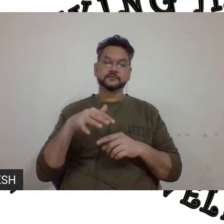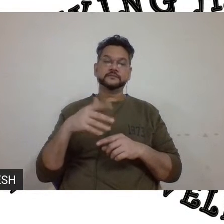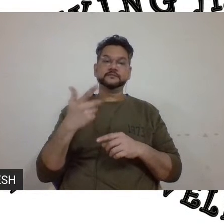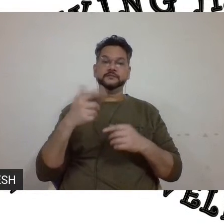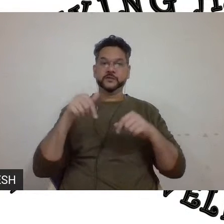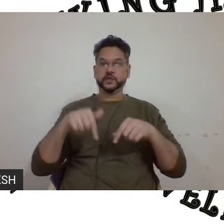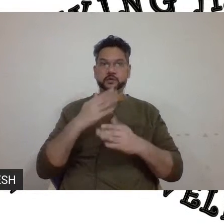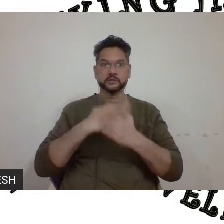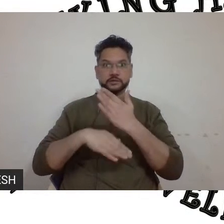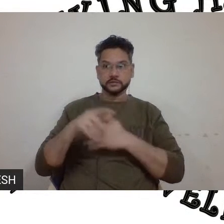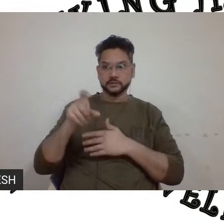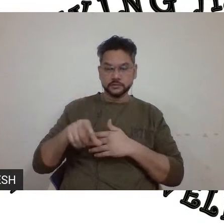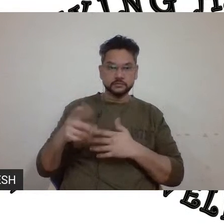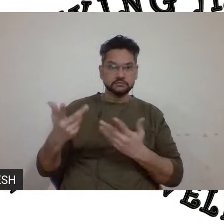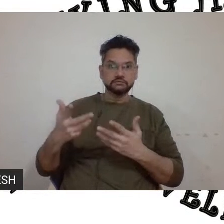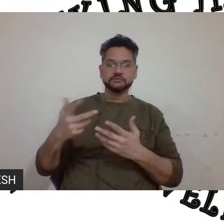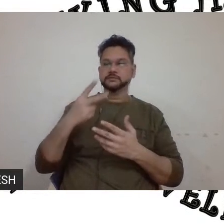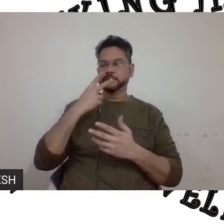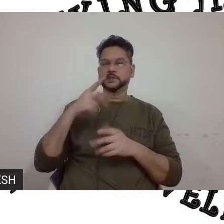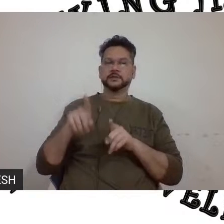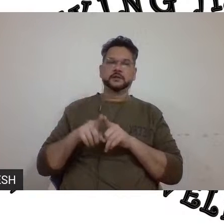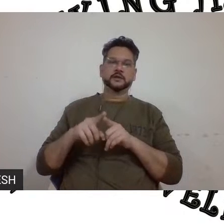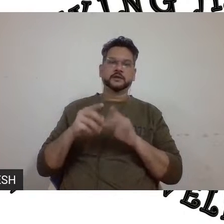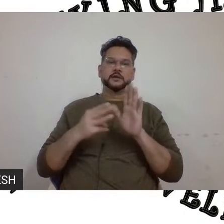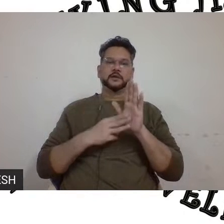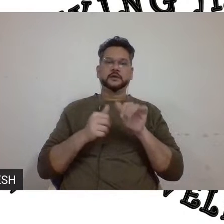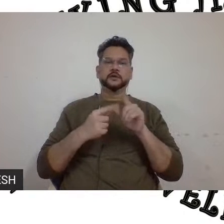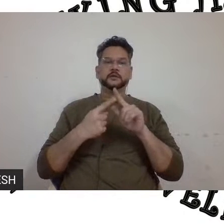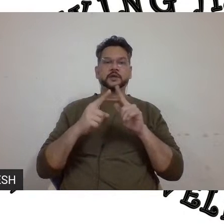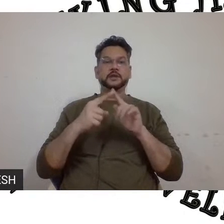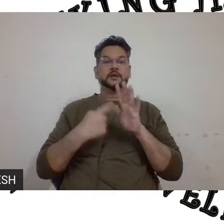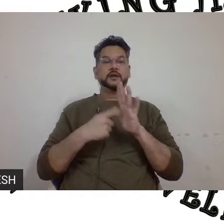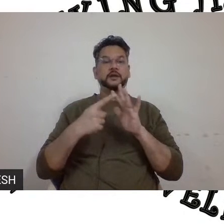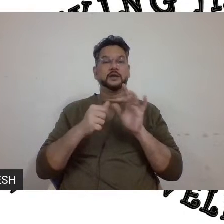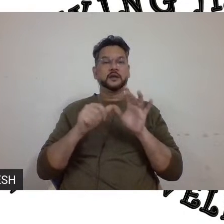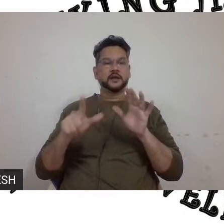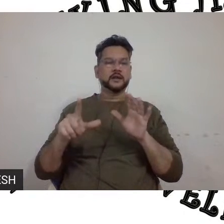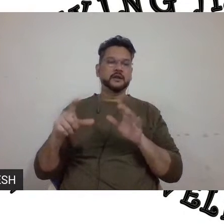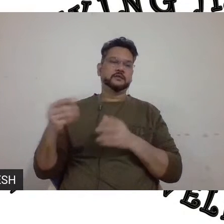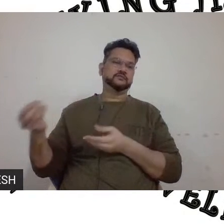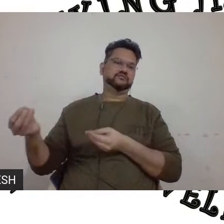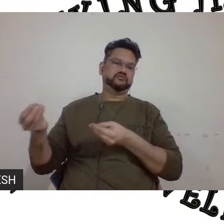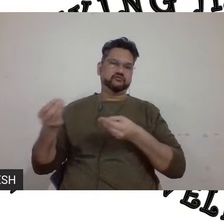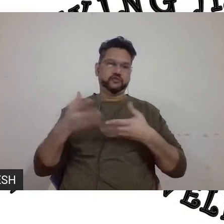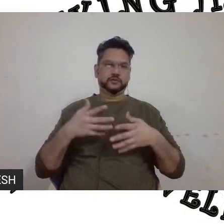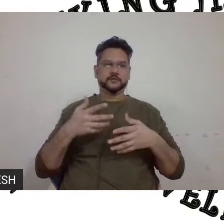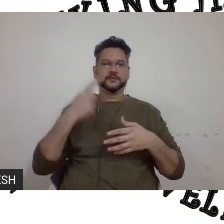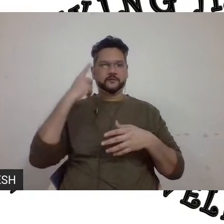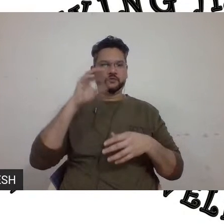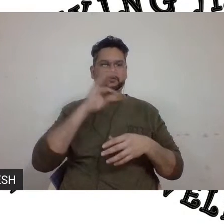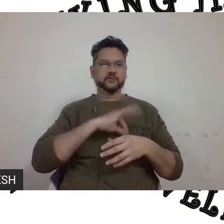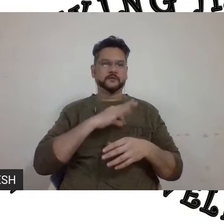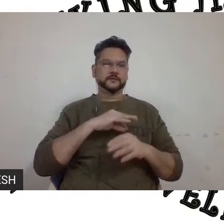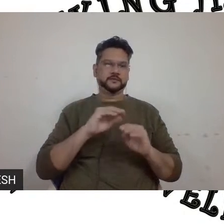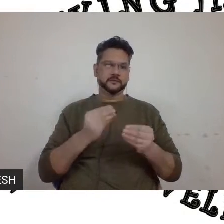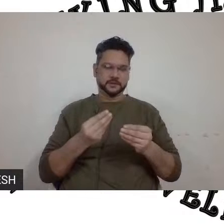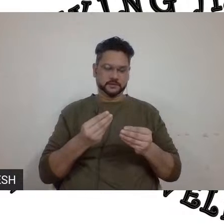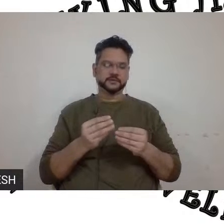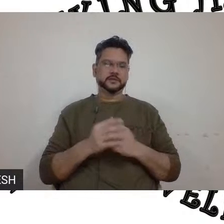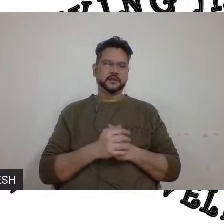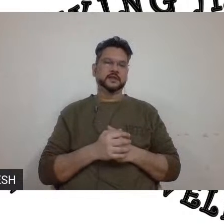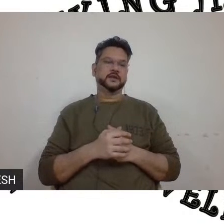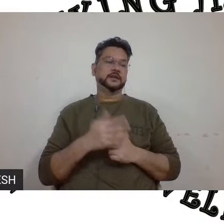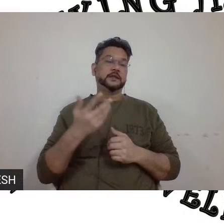to the profitability of a company. Earlier, most of them when they were hiring, they had this fear of thinking, they would be liable